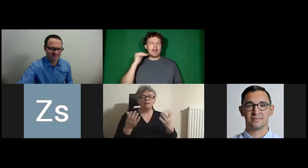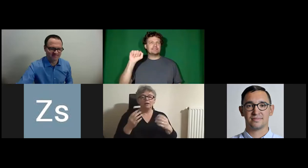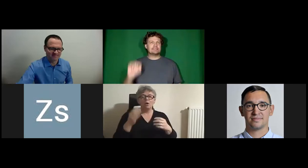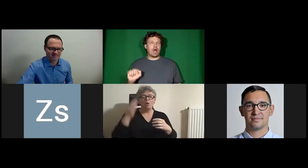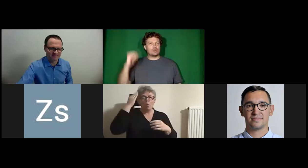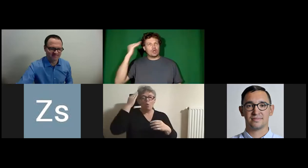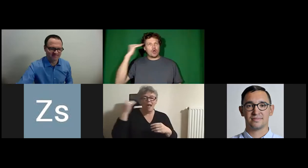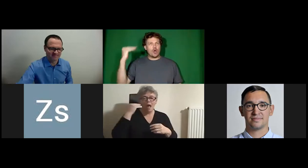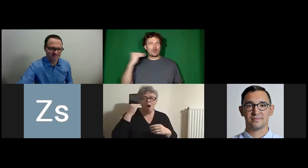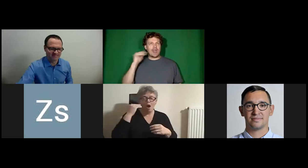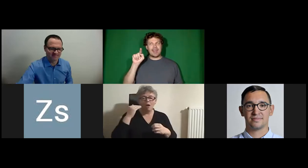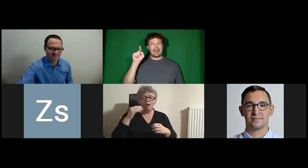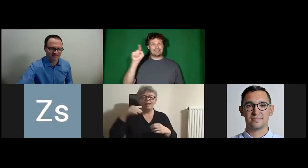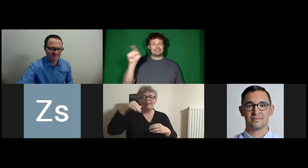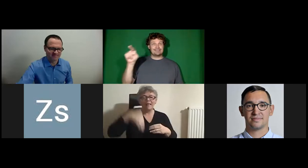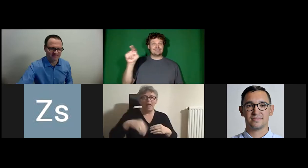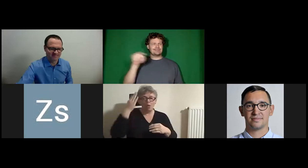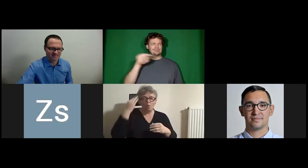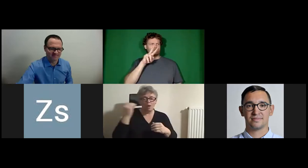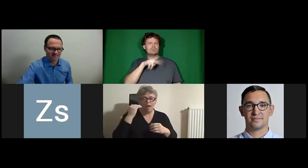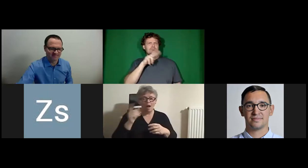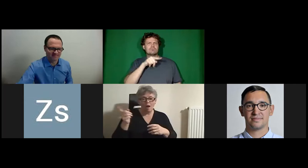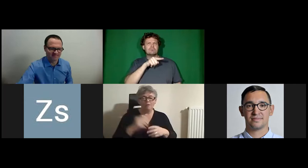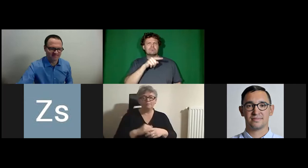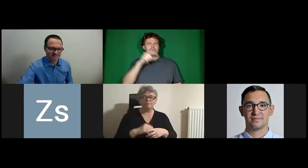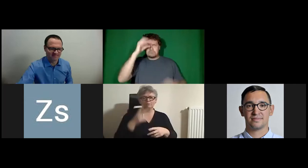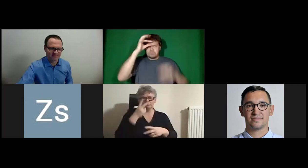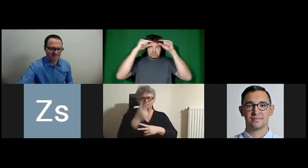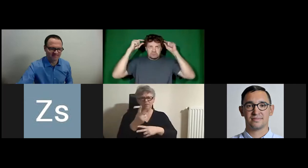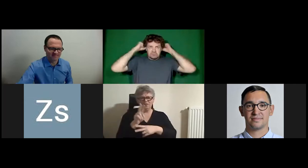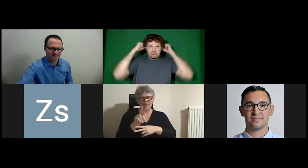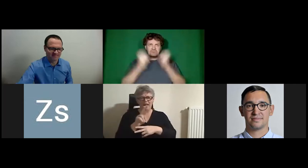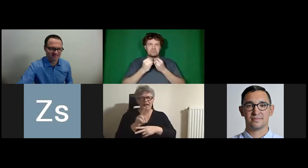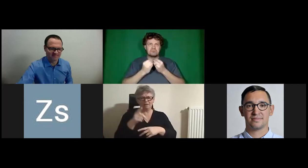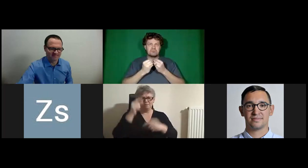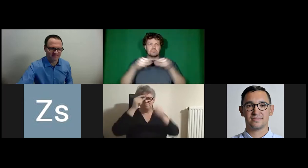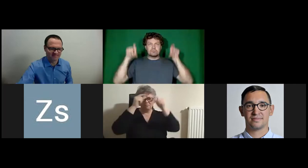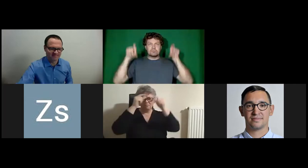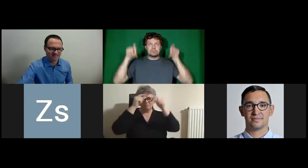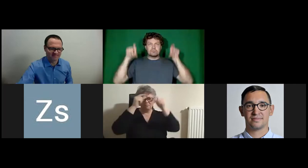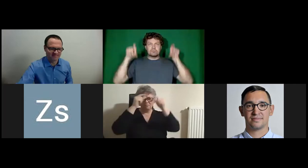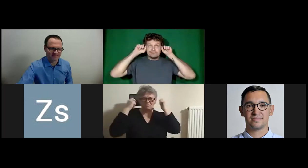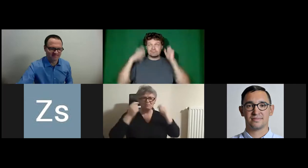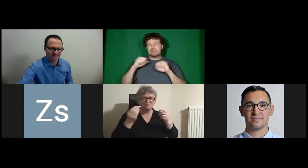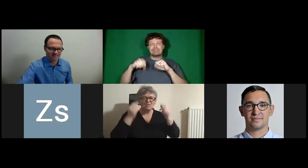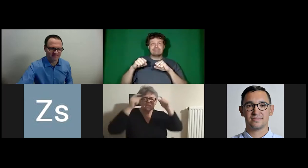Played many matches, played against South Korea, I remember. And the South Korean